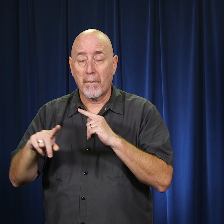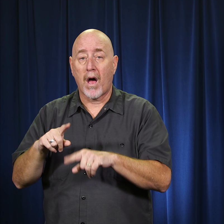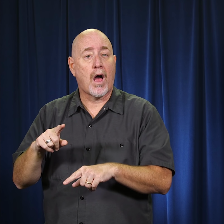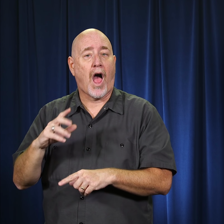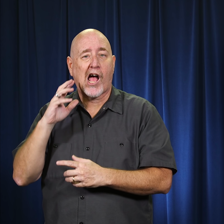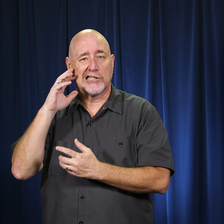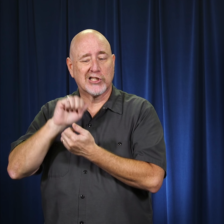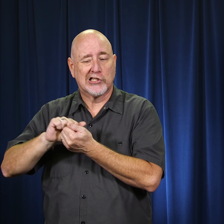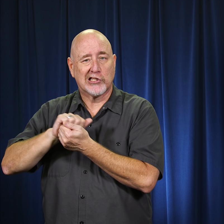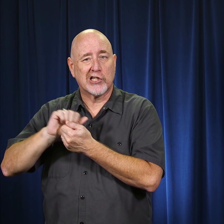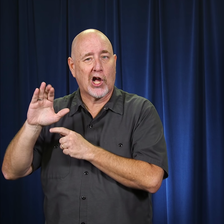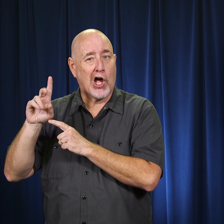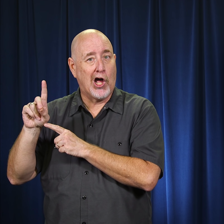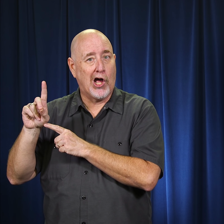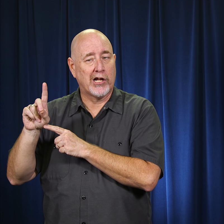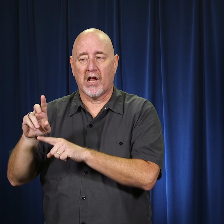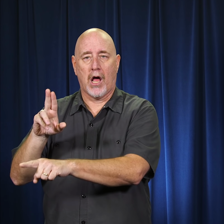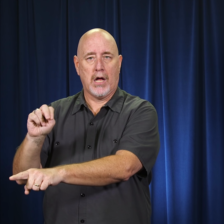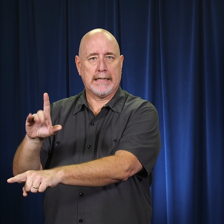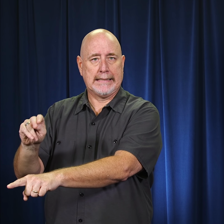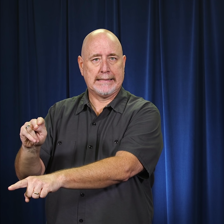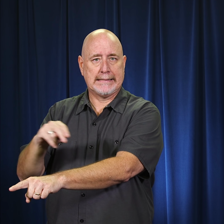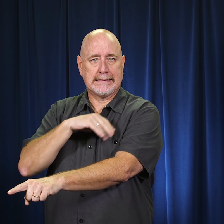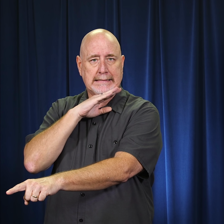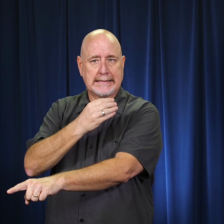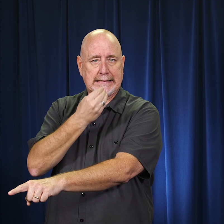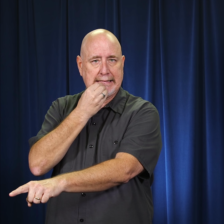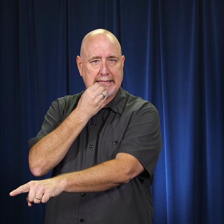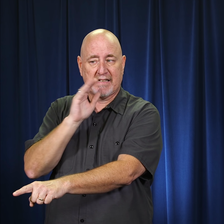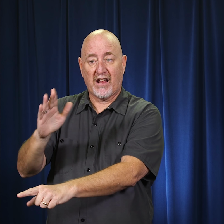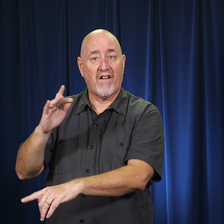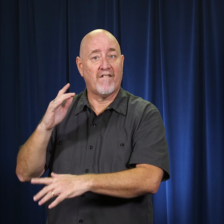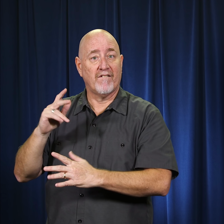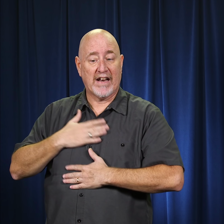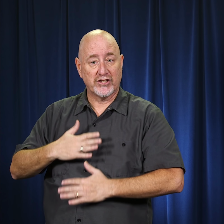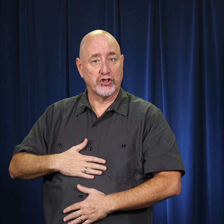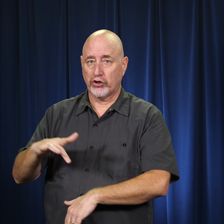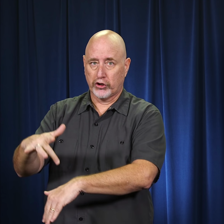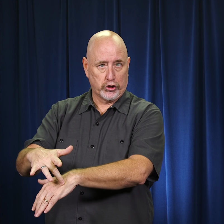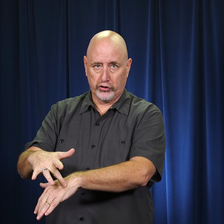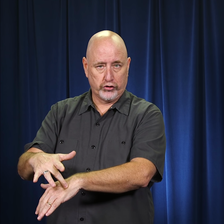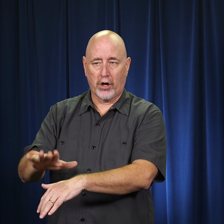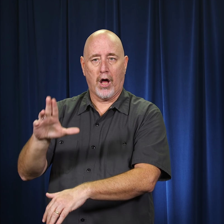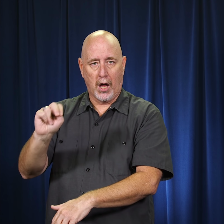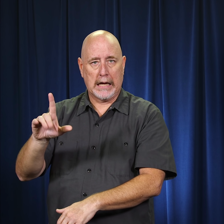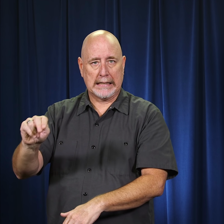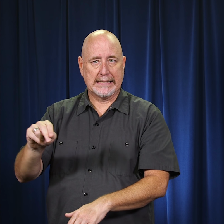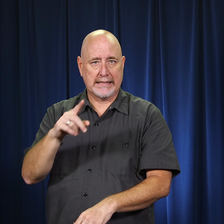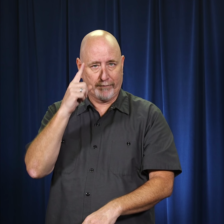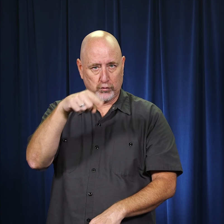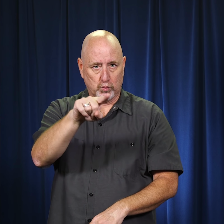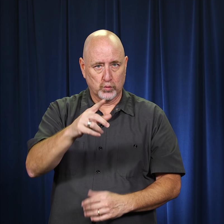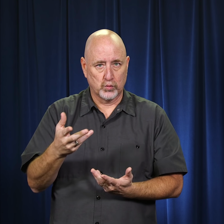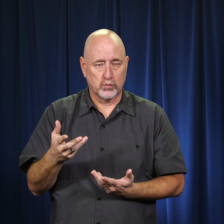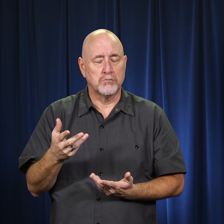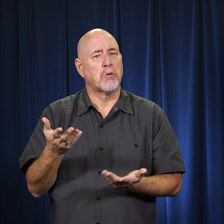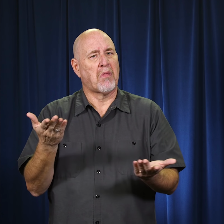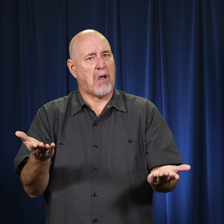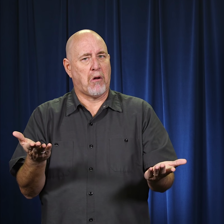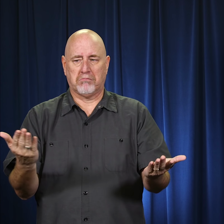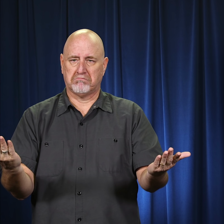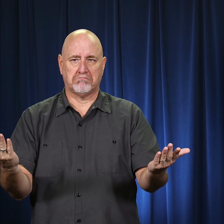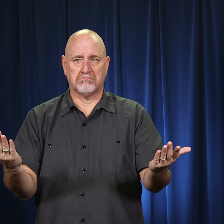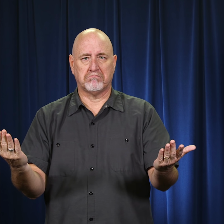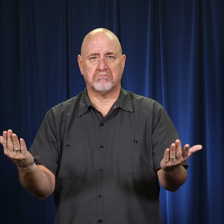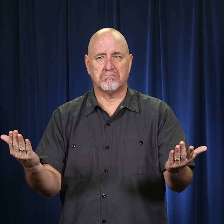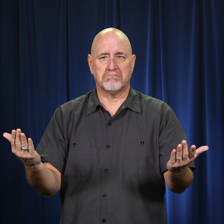yet does not chew the cud, it is unclean to you. Their flesh you shall not touch, they are unclean to you. So there we